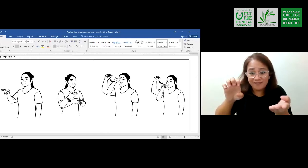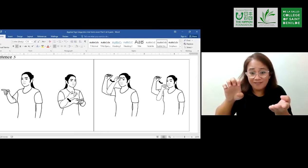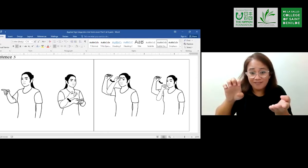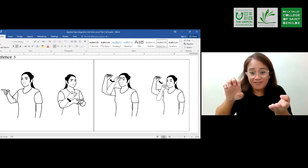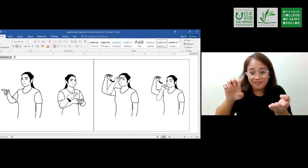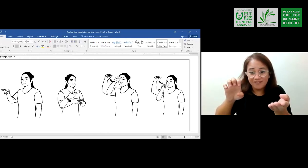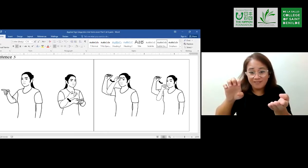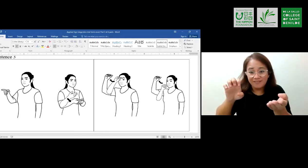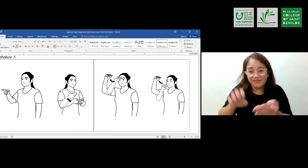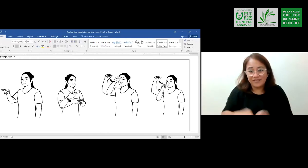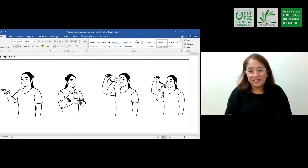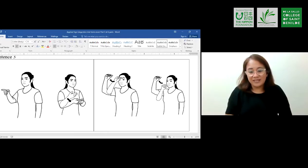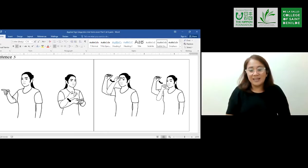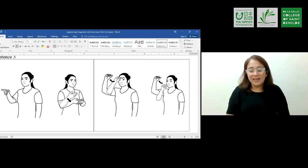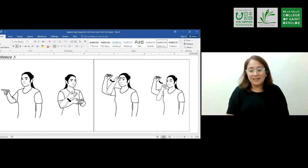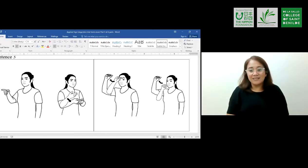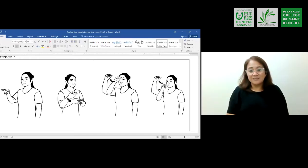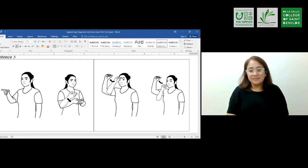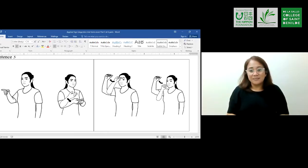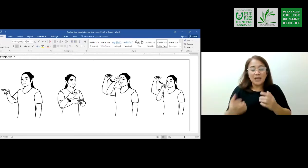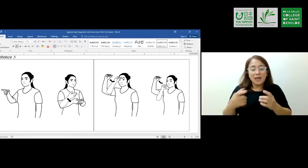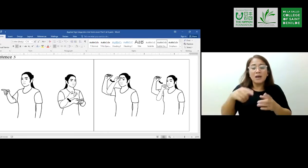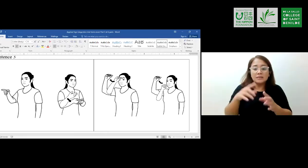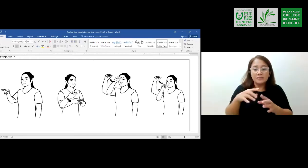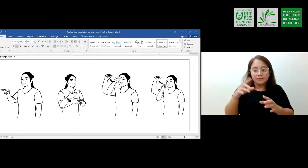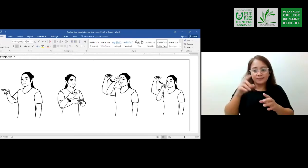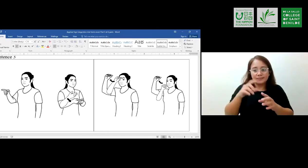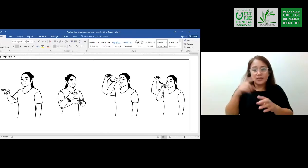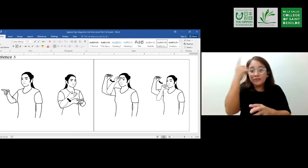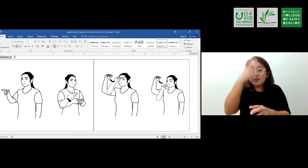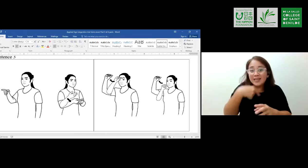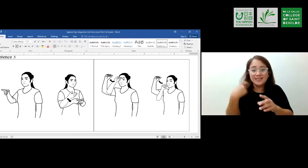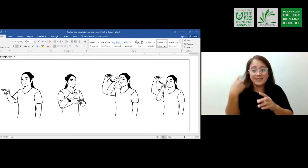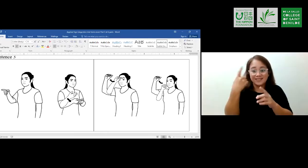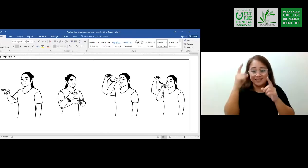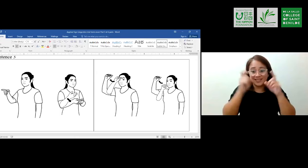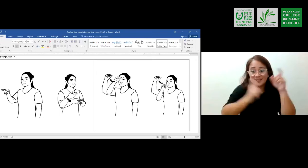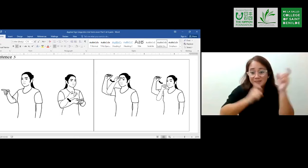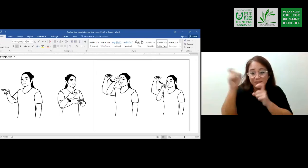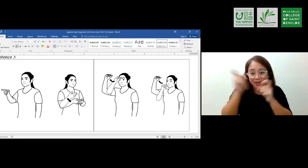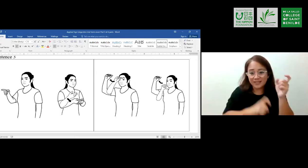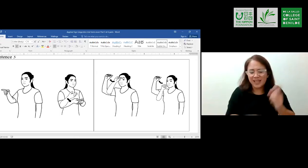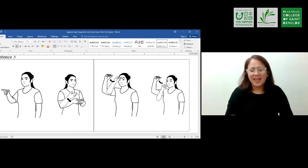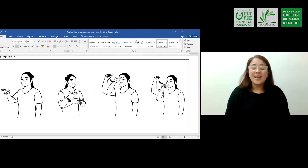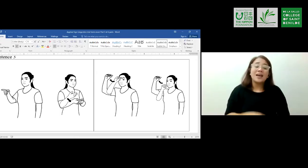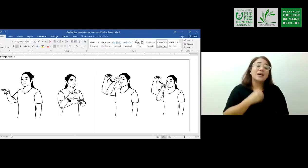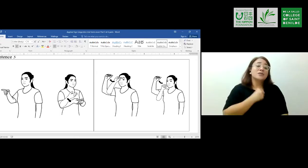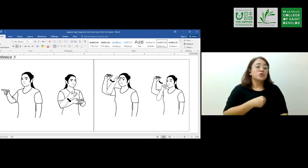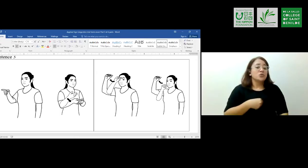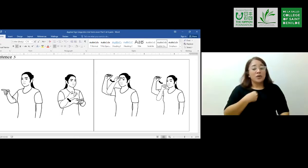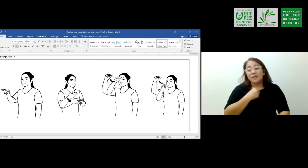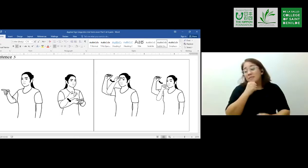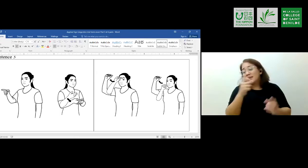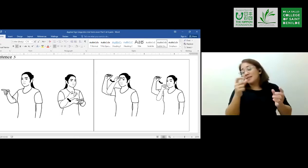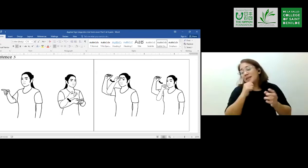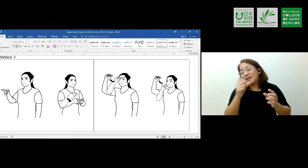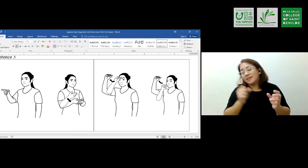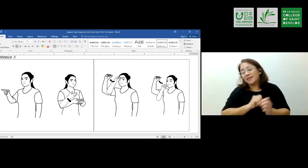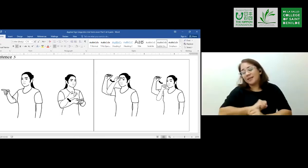yeah, the facial expression. So this is, yeah, I'm sorry, I probably didn't explain it clearly. But in general, linguists